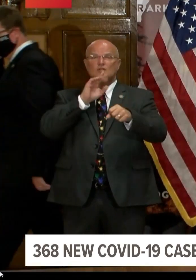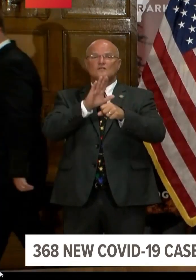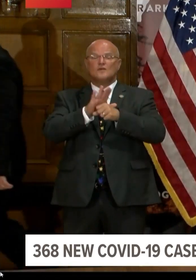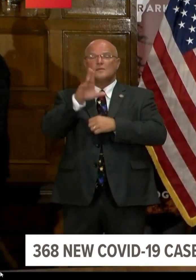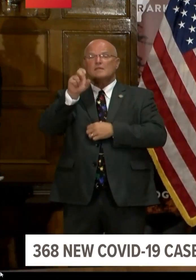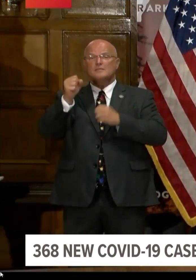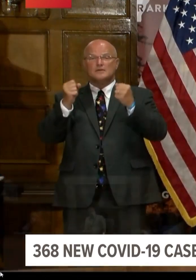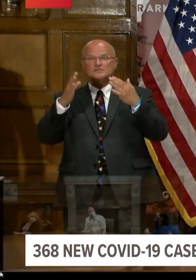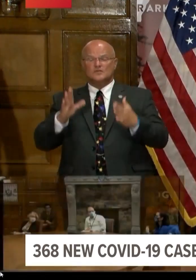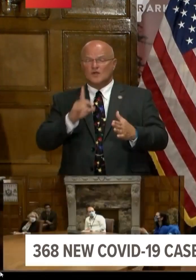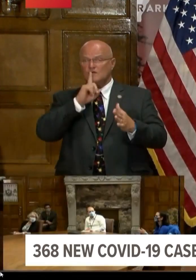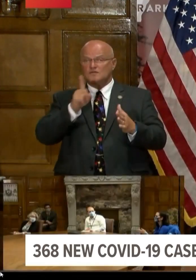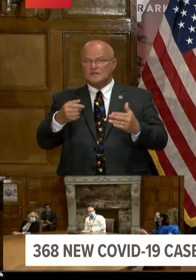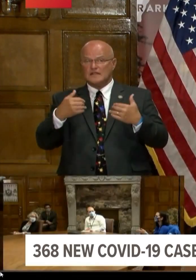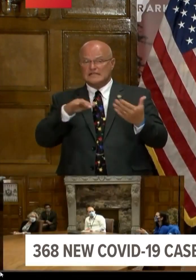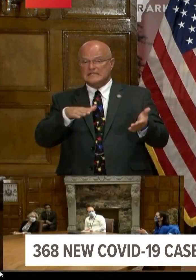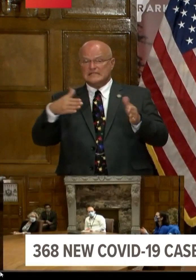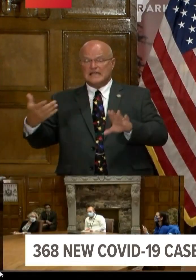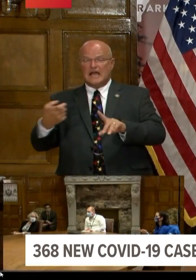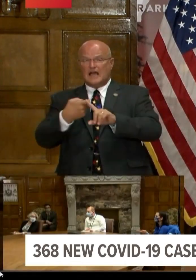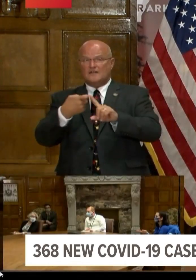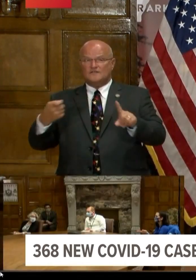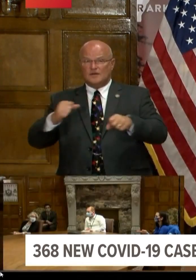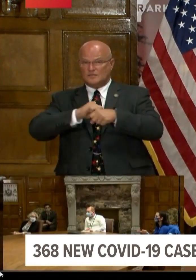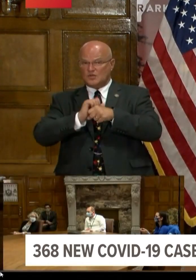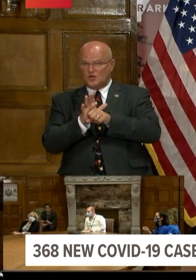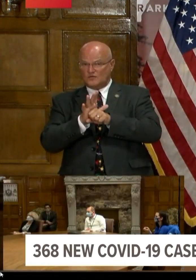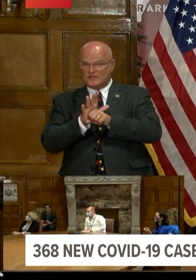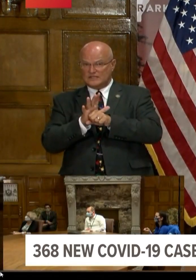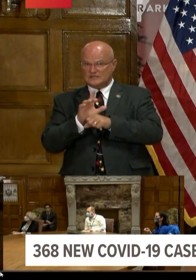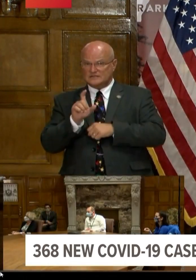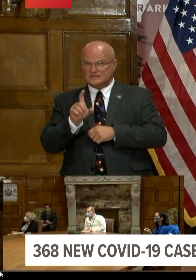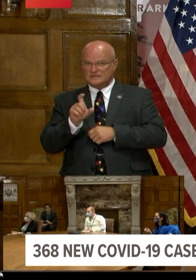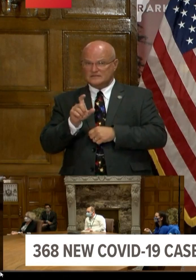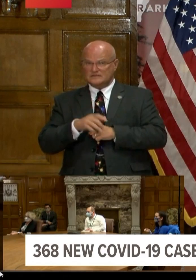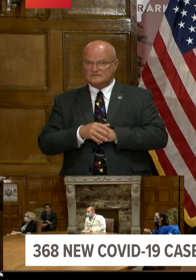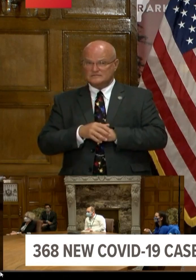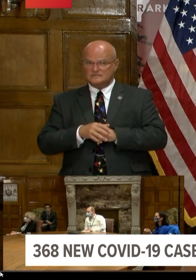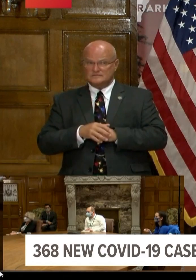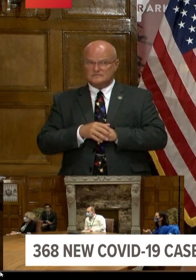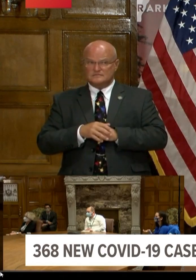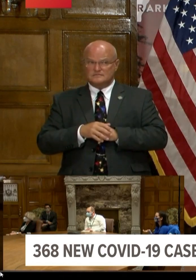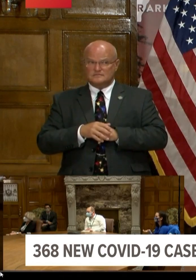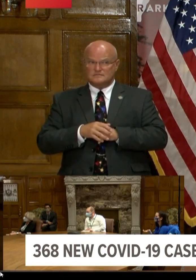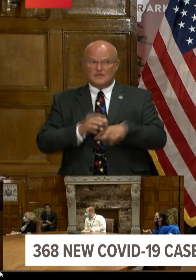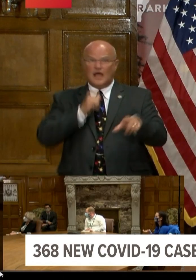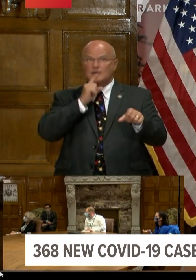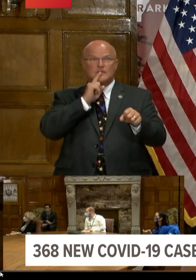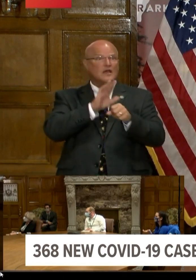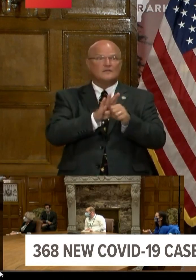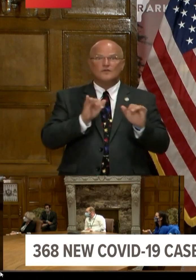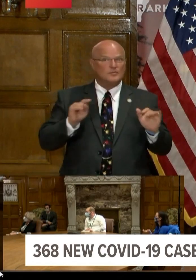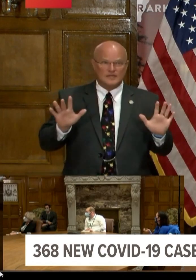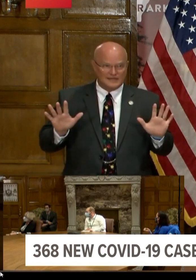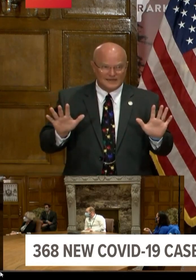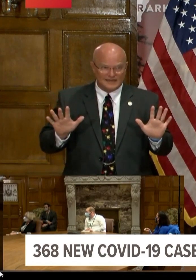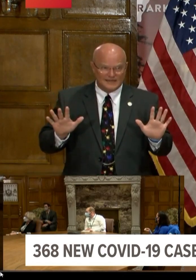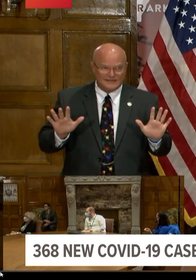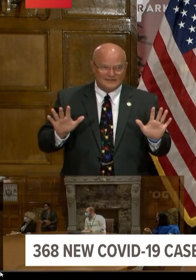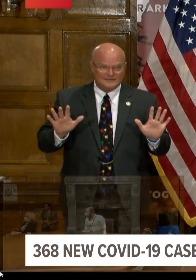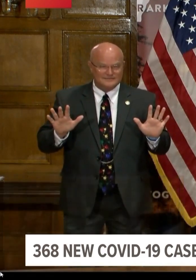driver did in fact die from COVID infection? I'm not confirming it.